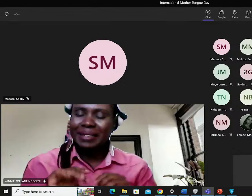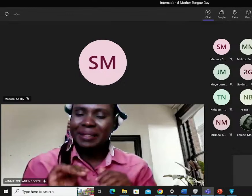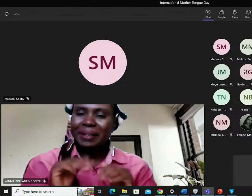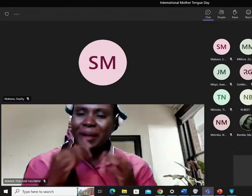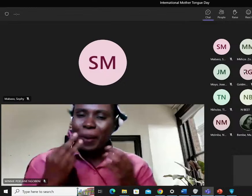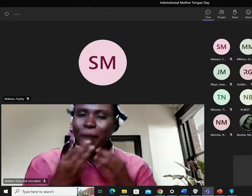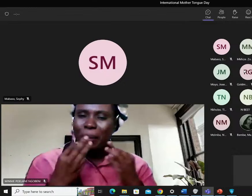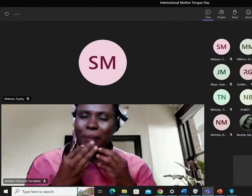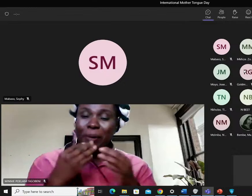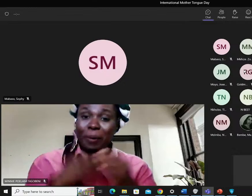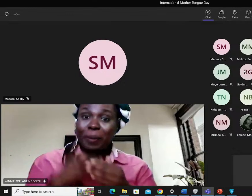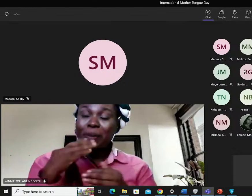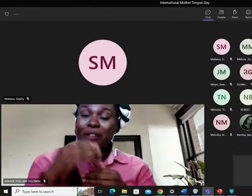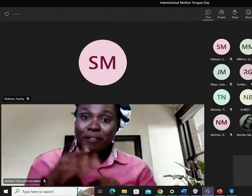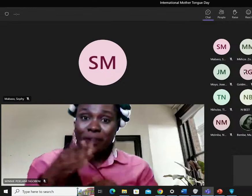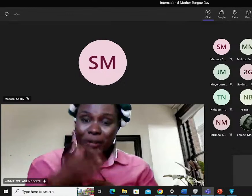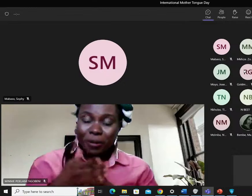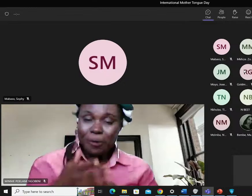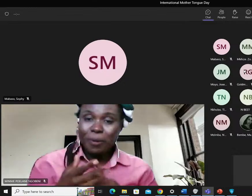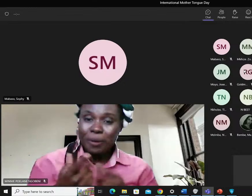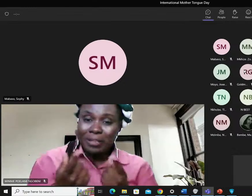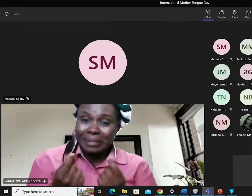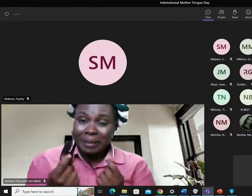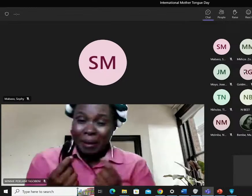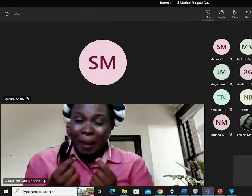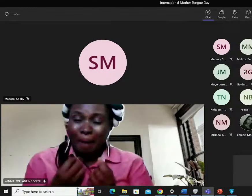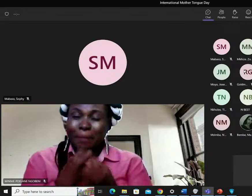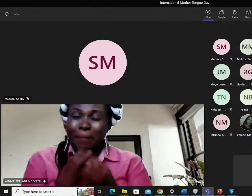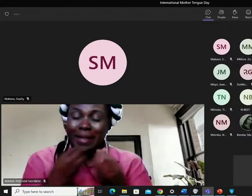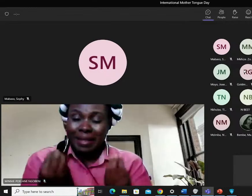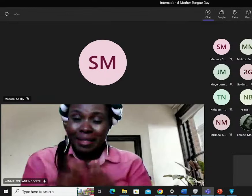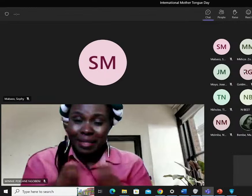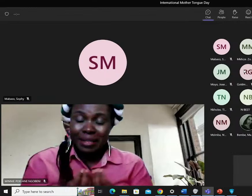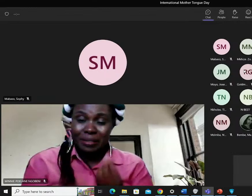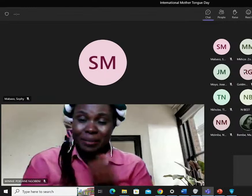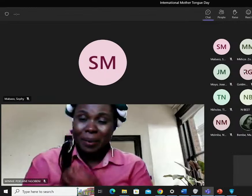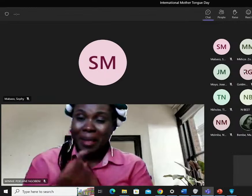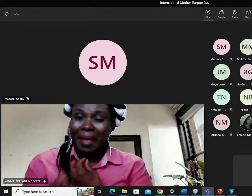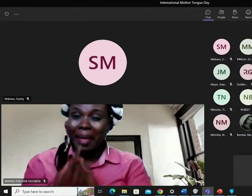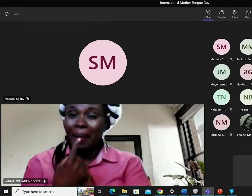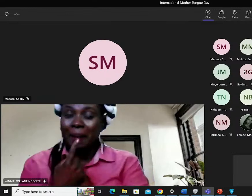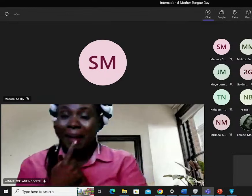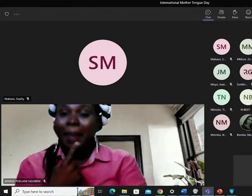before you have made so many things to happen. And